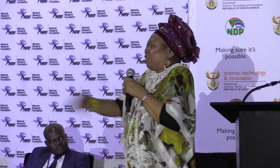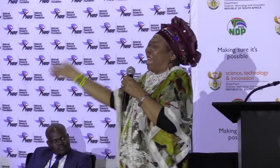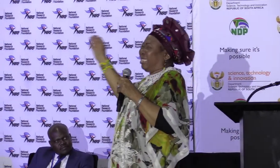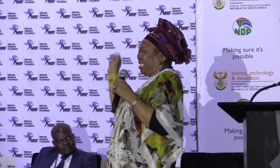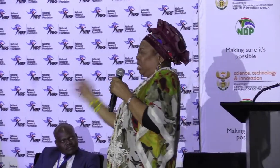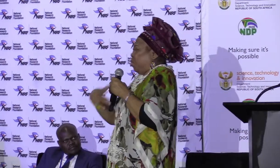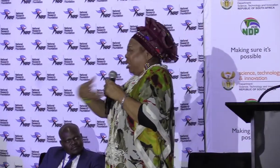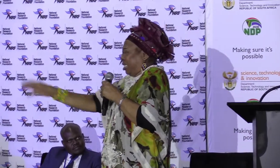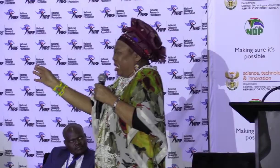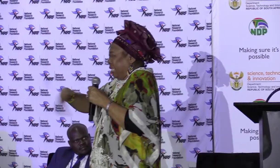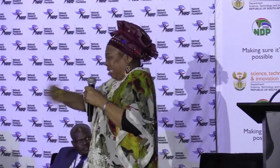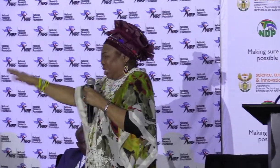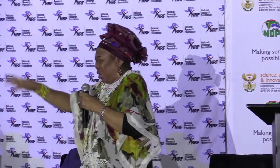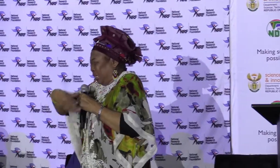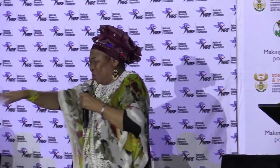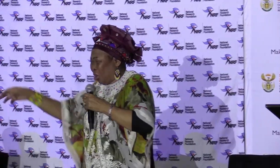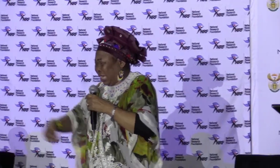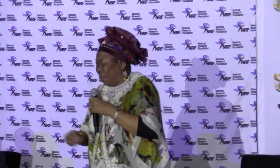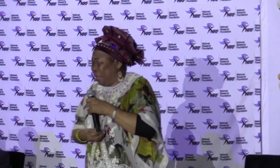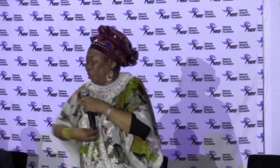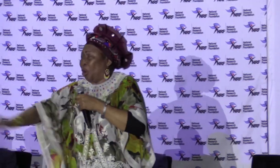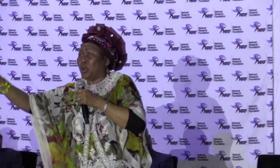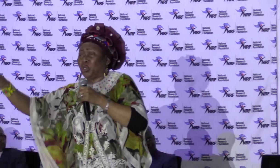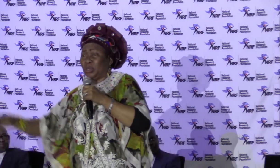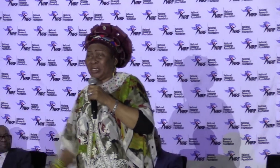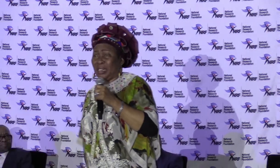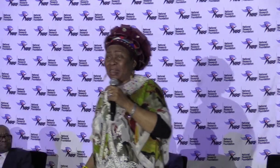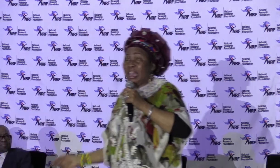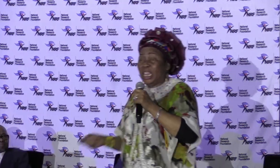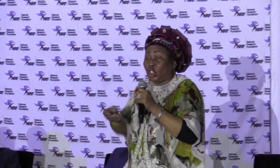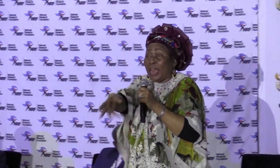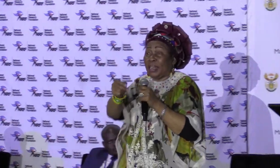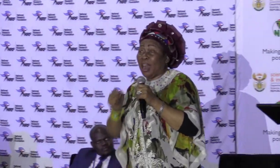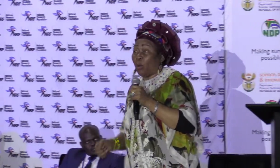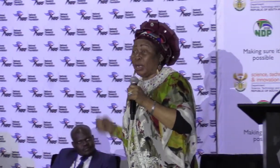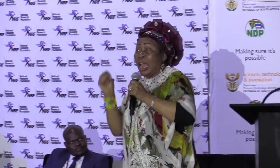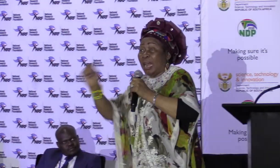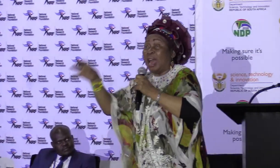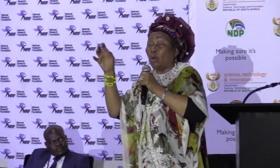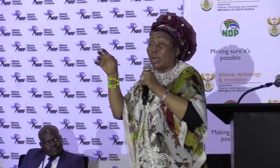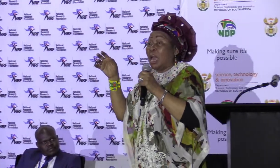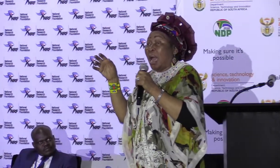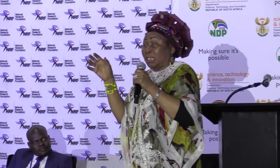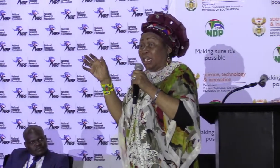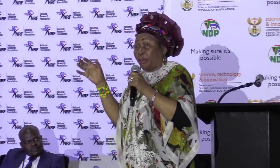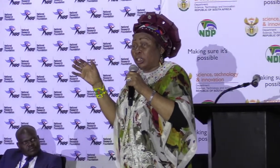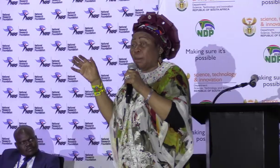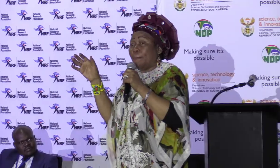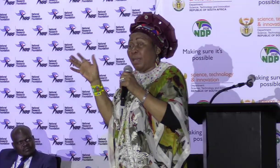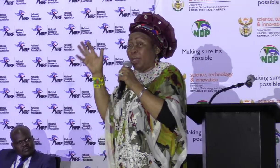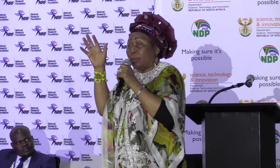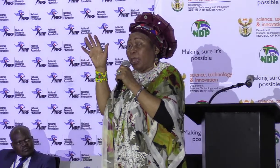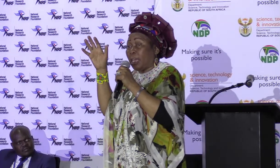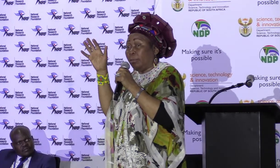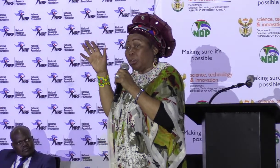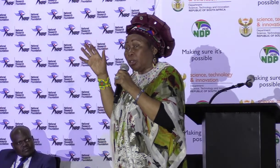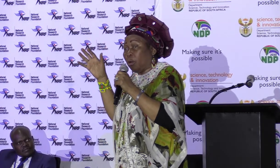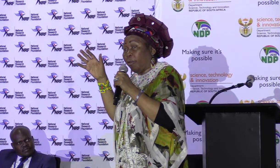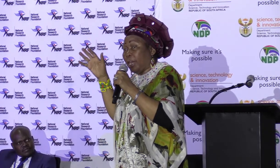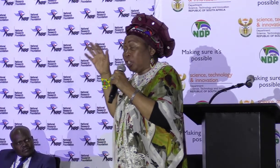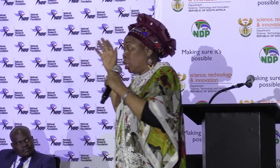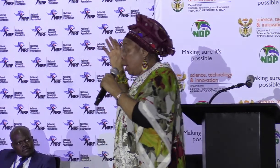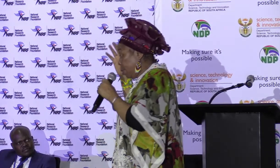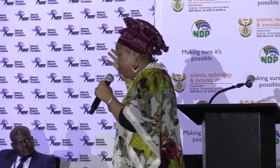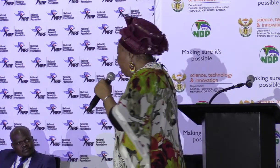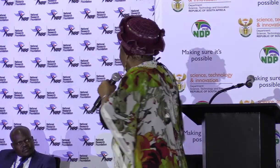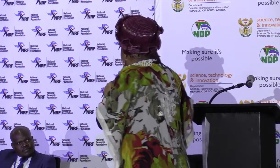sunset. It looked like dishwashing water had been thrown onto the skin. He tried another one, until he thought maybe they came to the